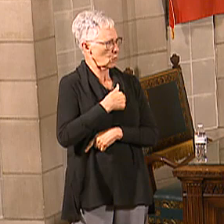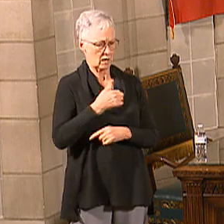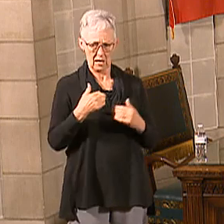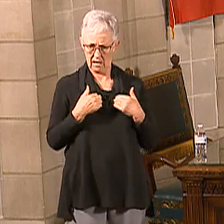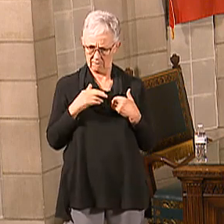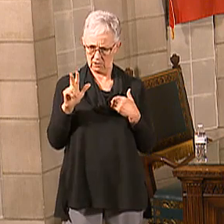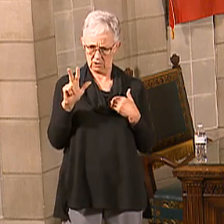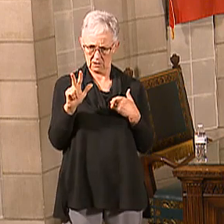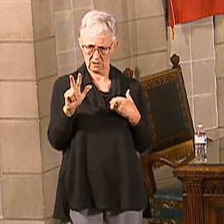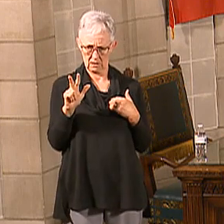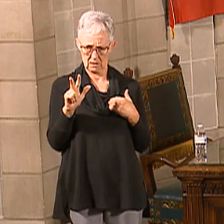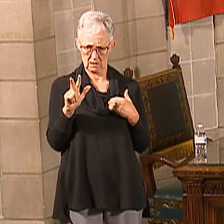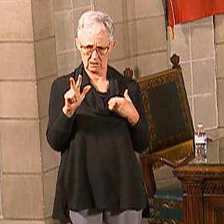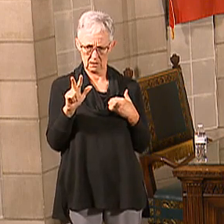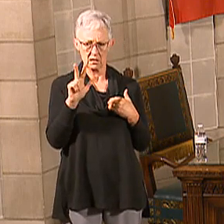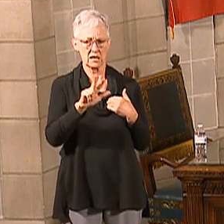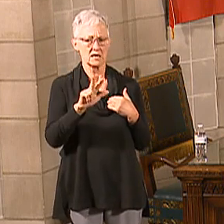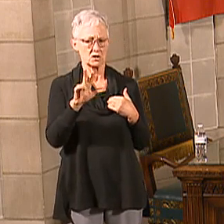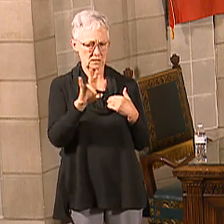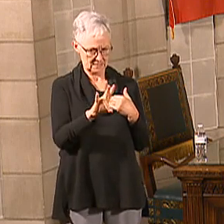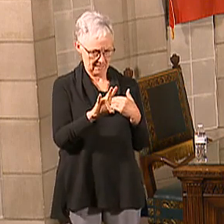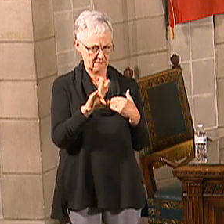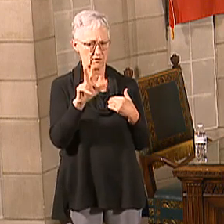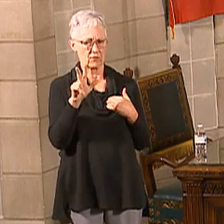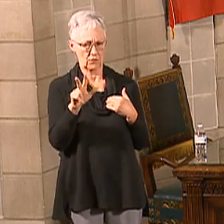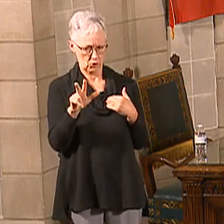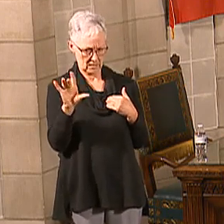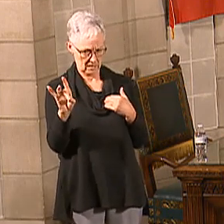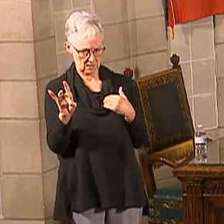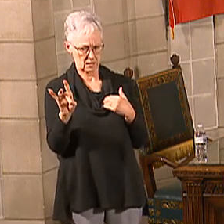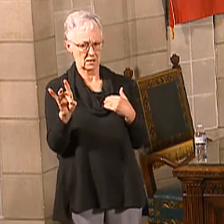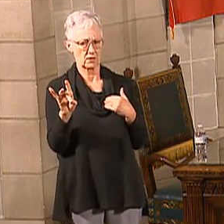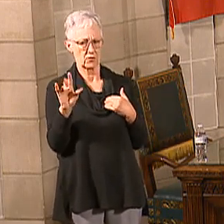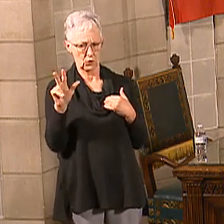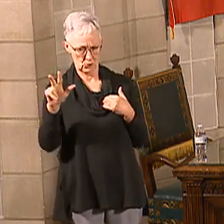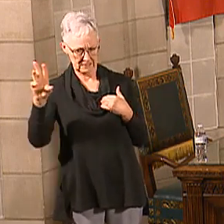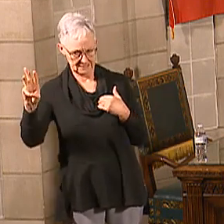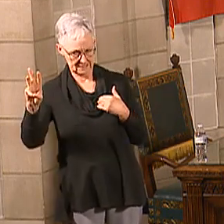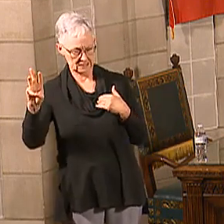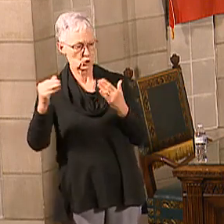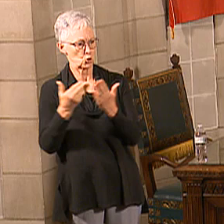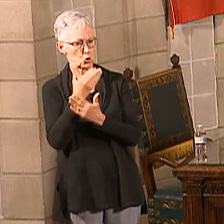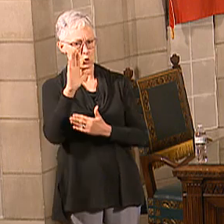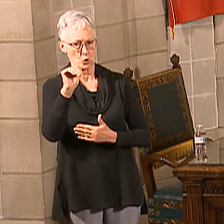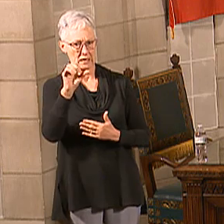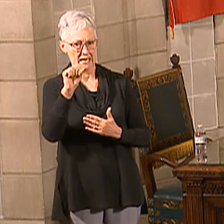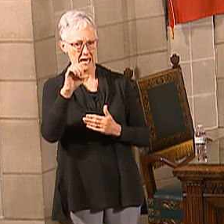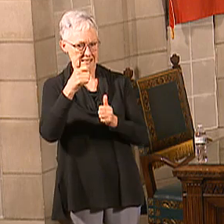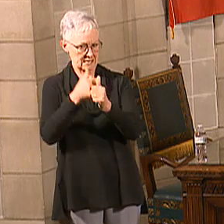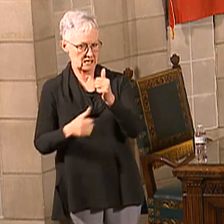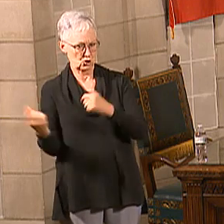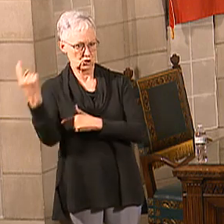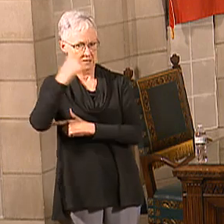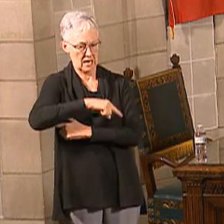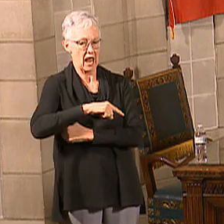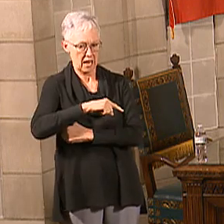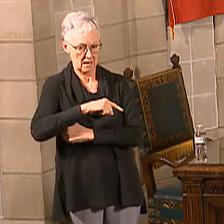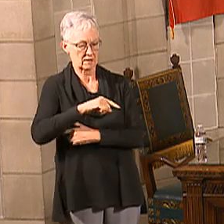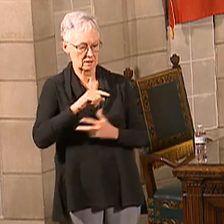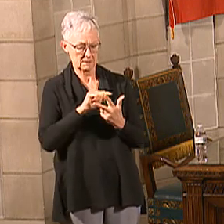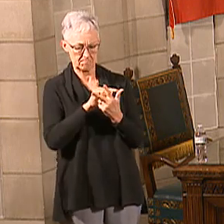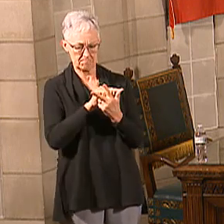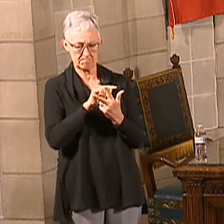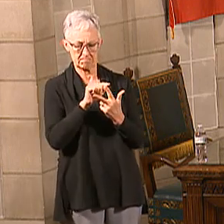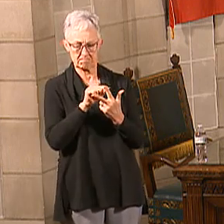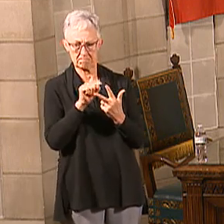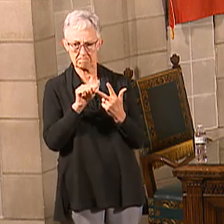35 cases, or no, 38 cases, 37, 38, 36 new cases. So the number of new cases over the last 3 days has been pretty